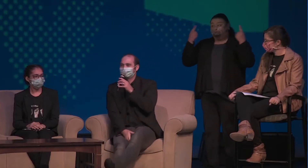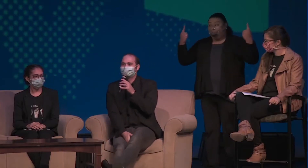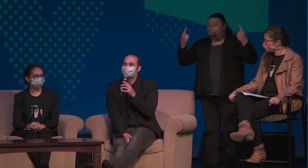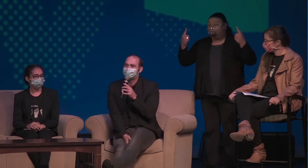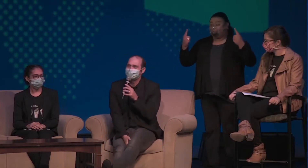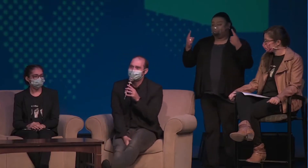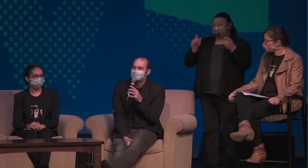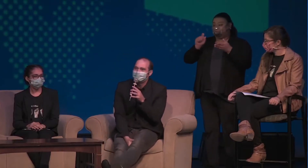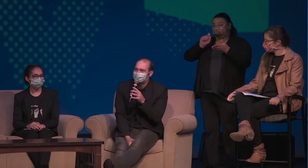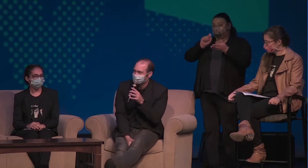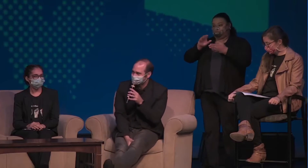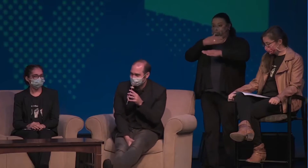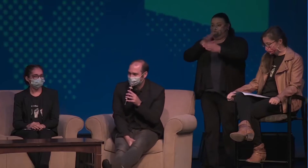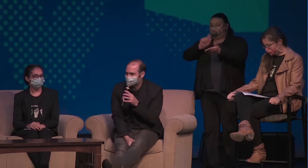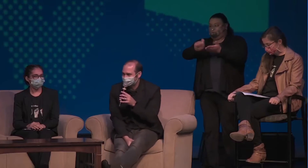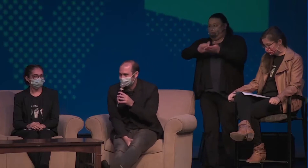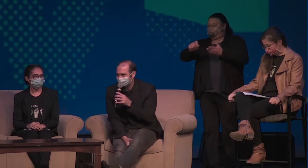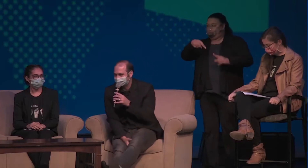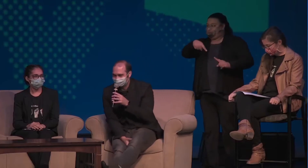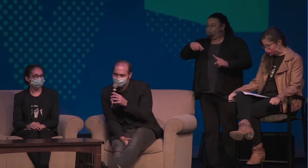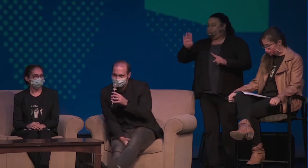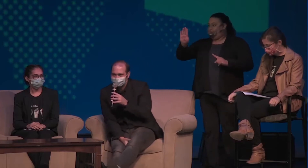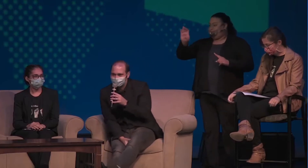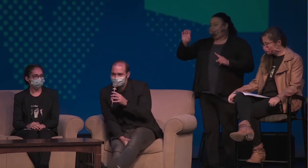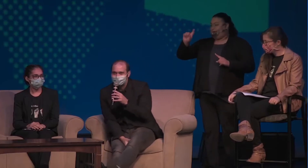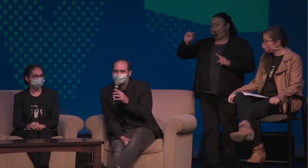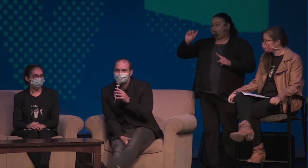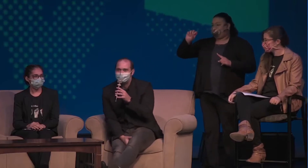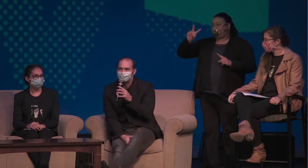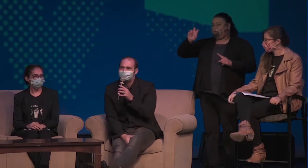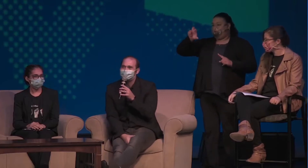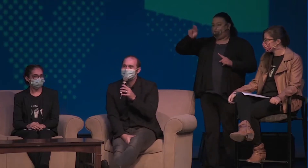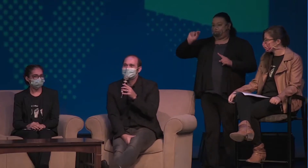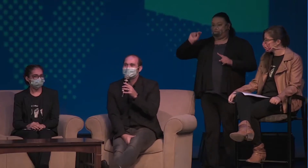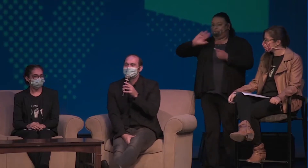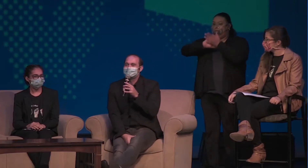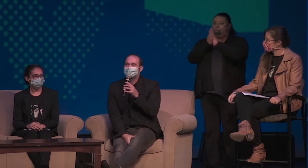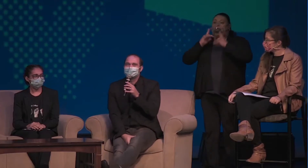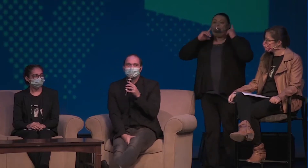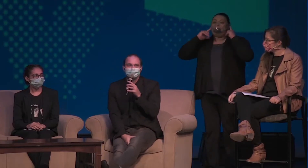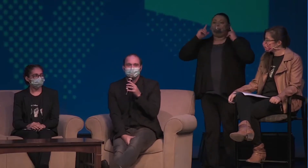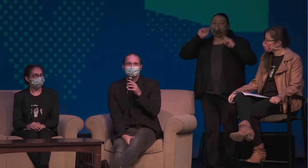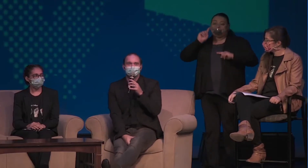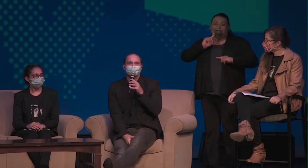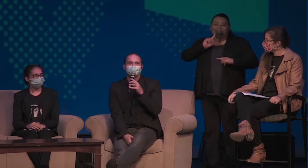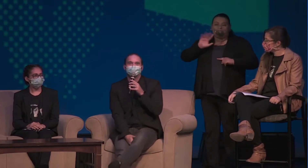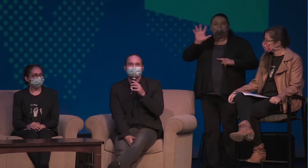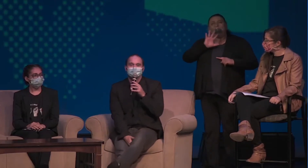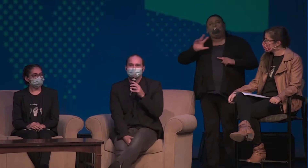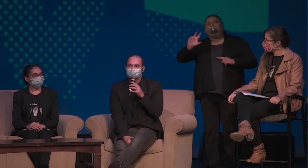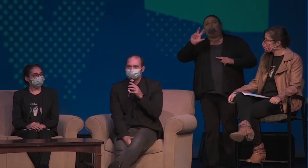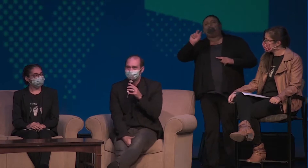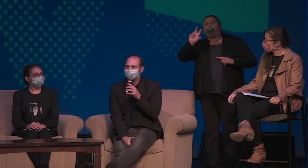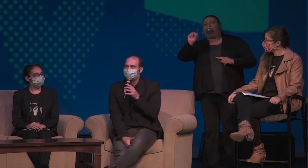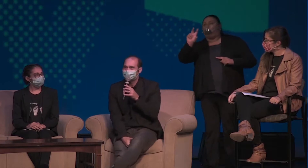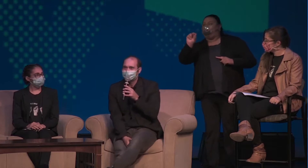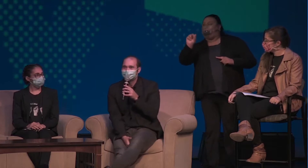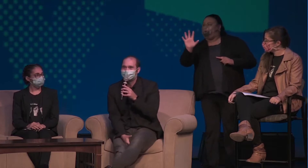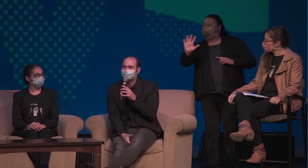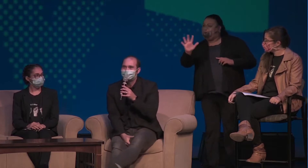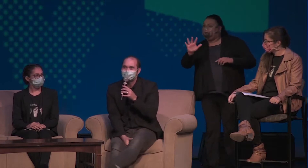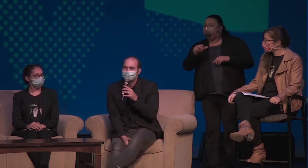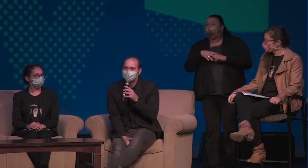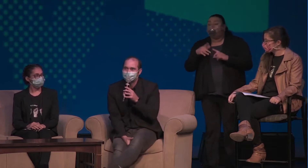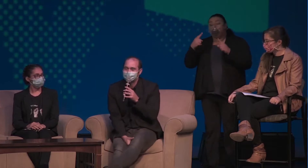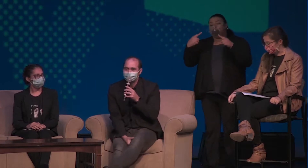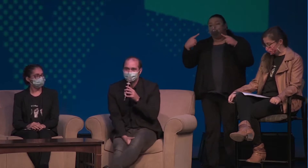world, Beethoven, went deaf in his 30s or so. And maybe, he struggled for many